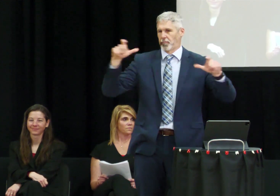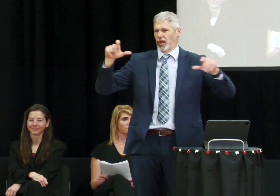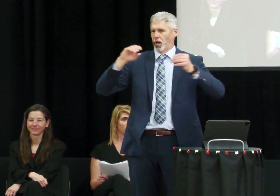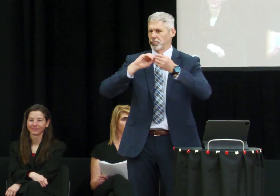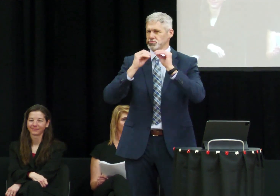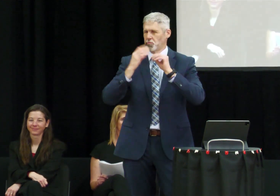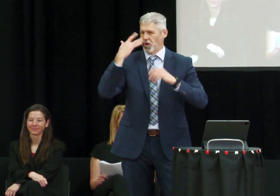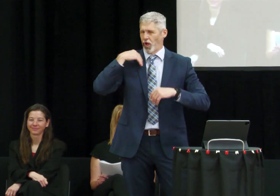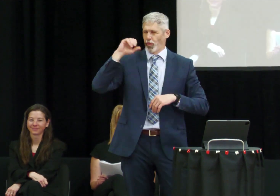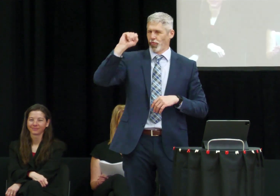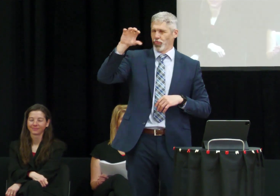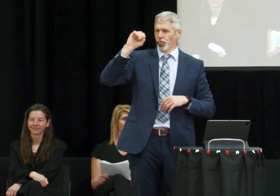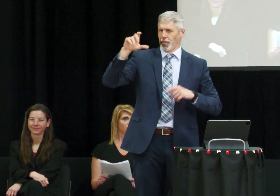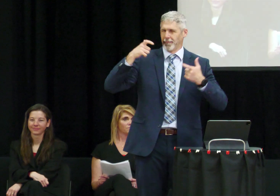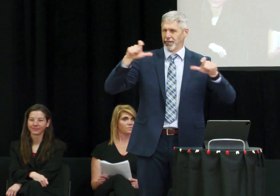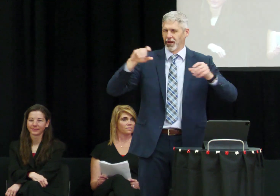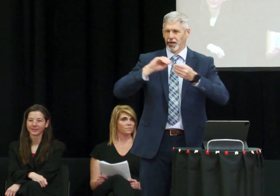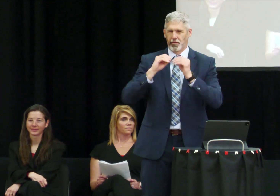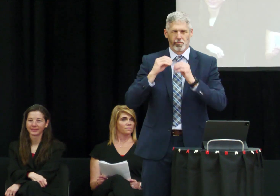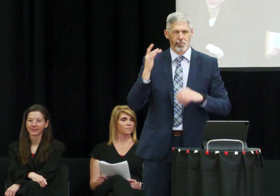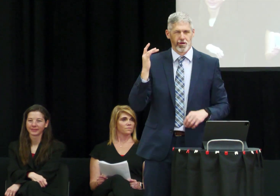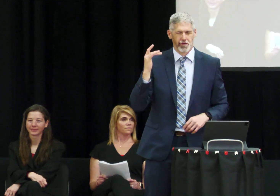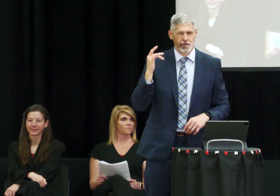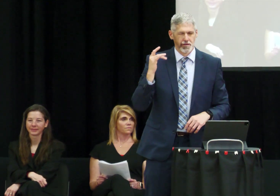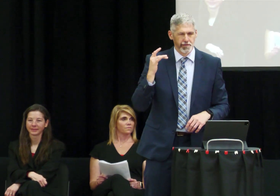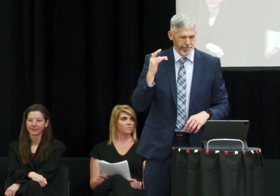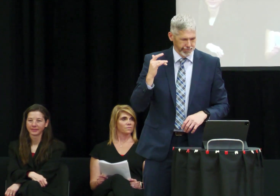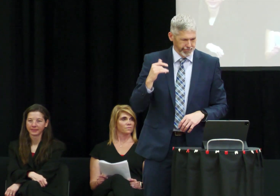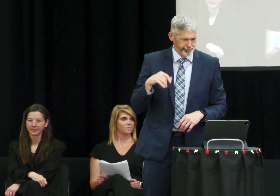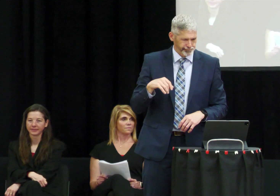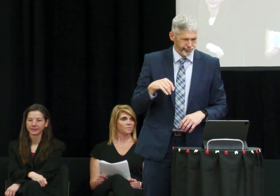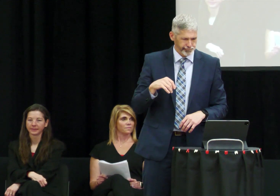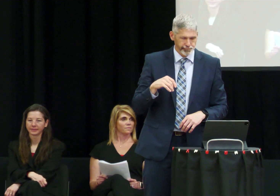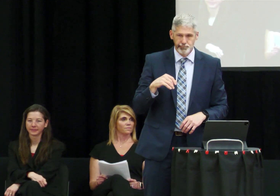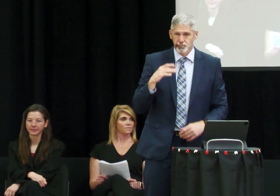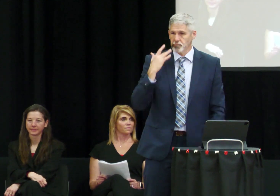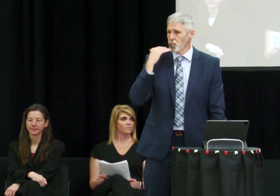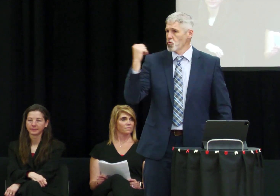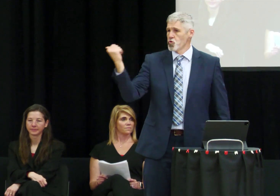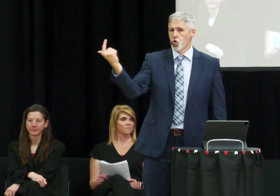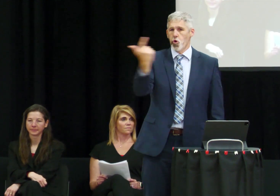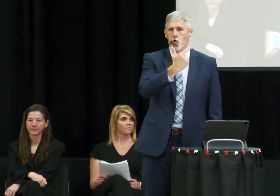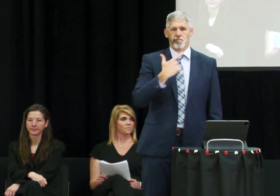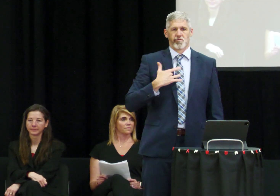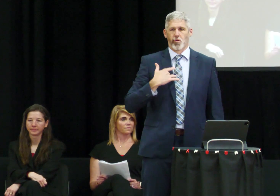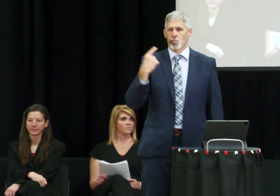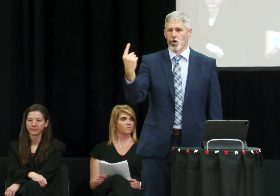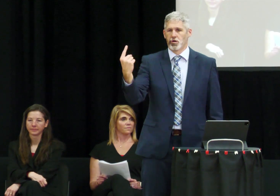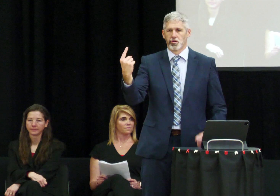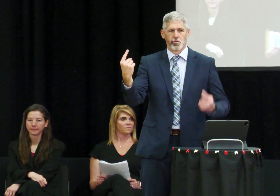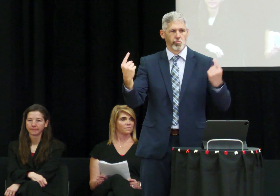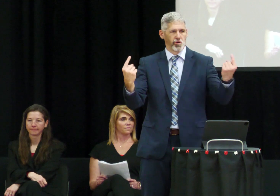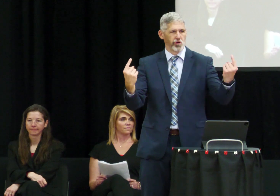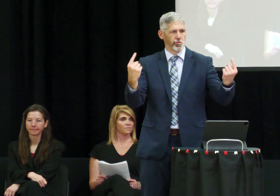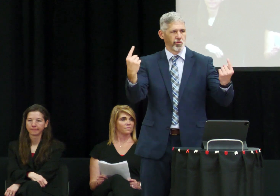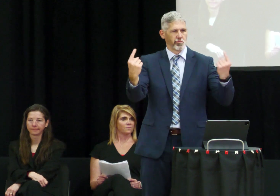That is a lot of big numbers. And the reason I shared those with you is that all of us feel that we are